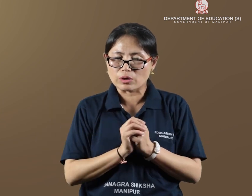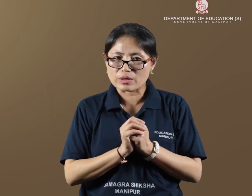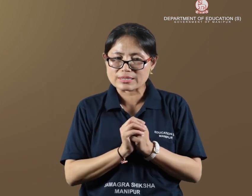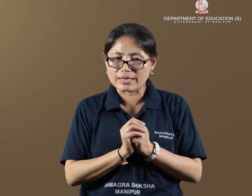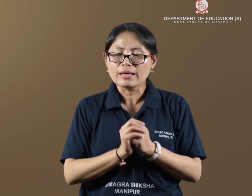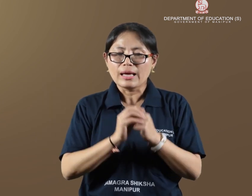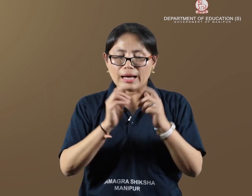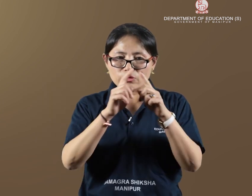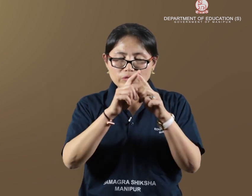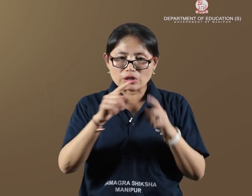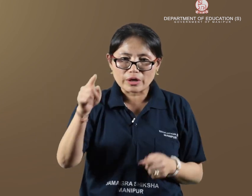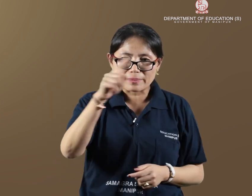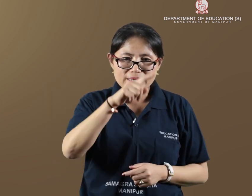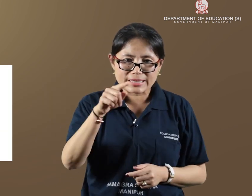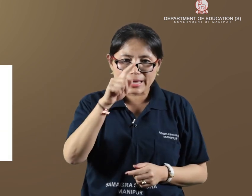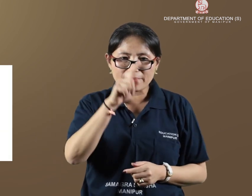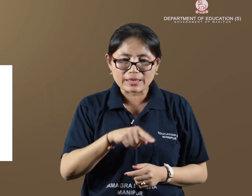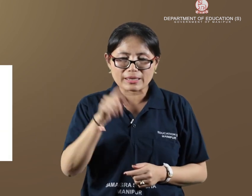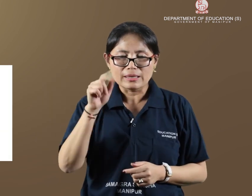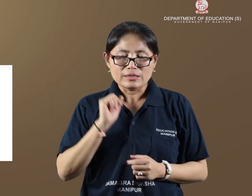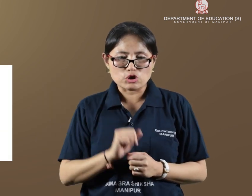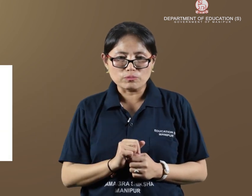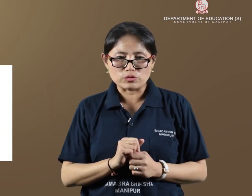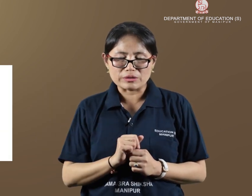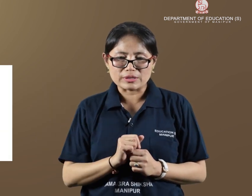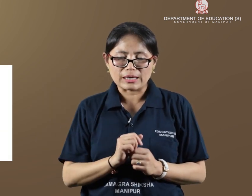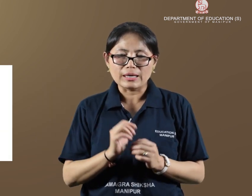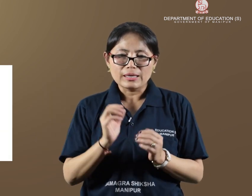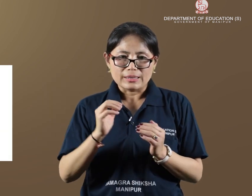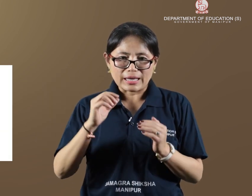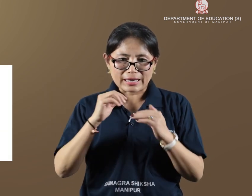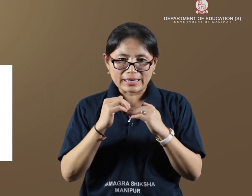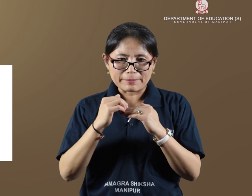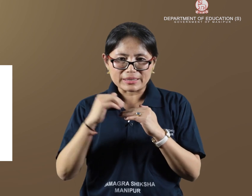lor ji adu ha ji lor ba same nang gi tube tu dai da nakal